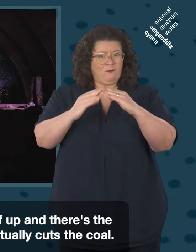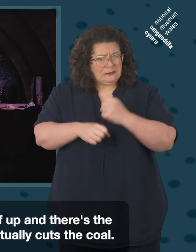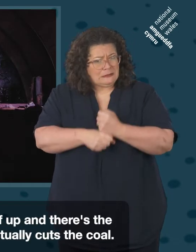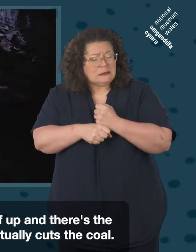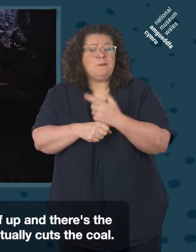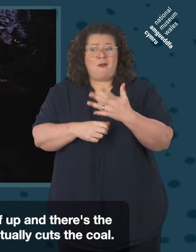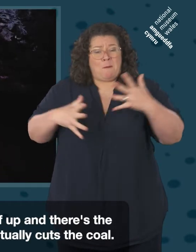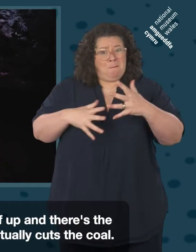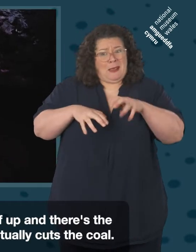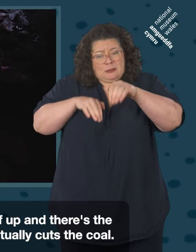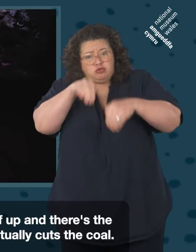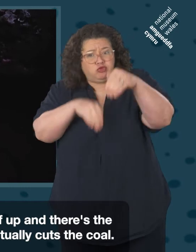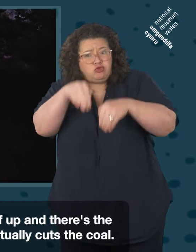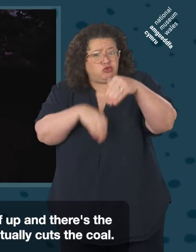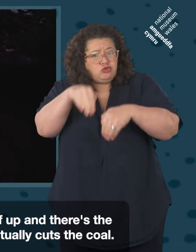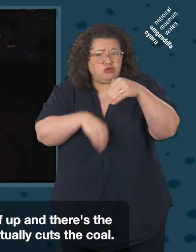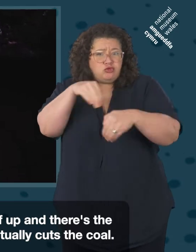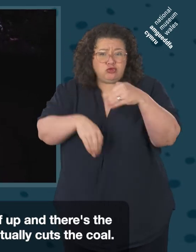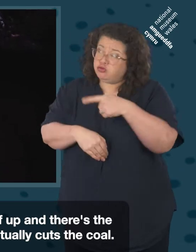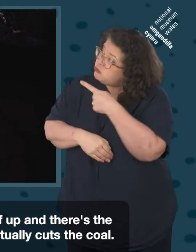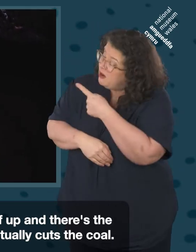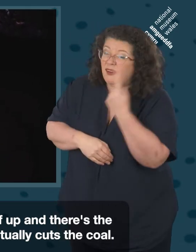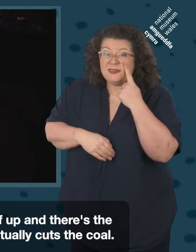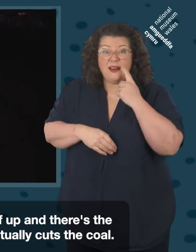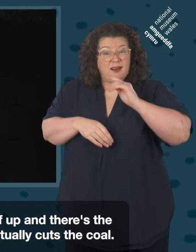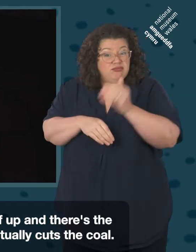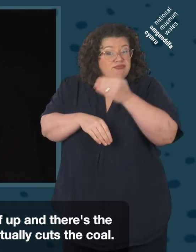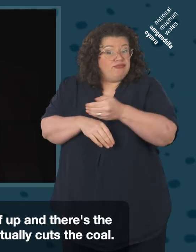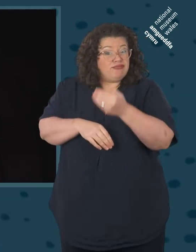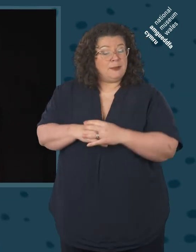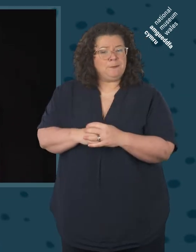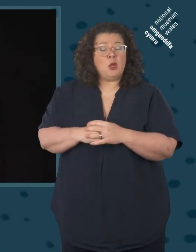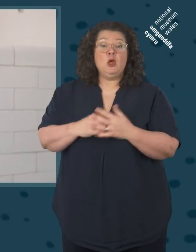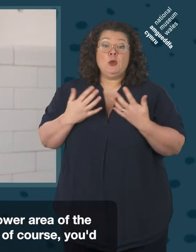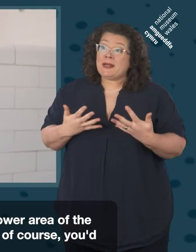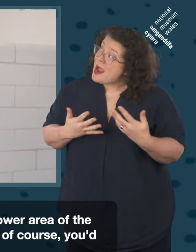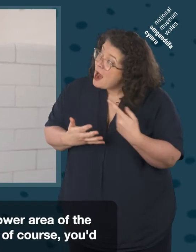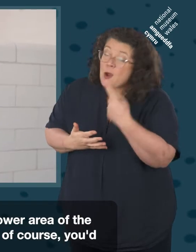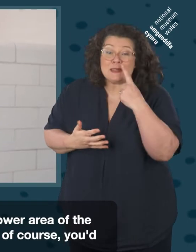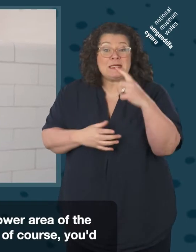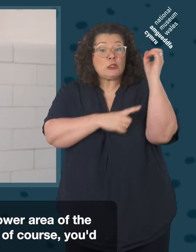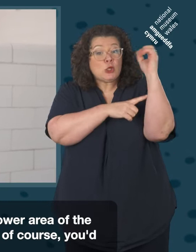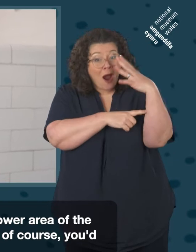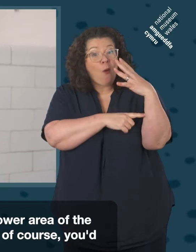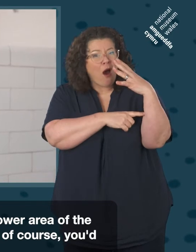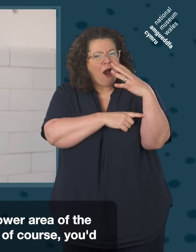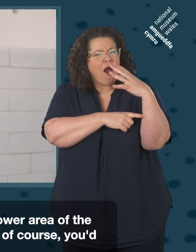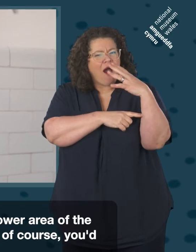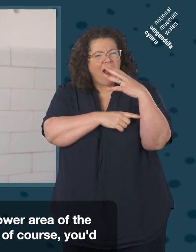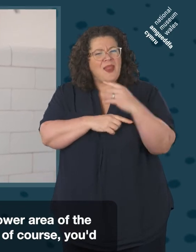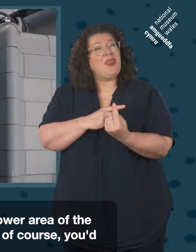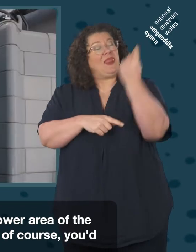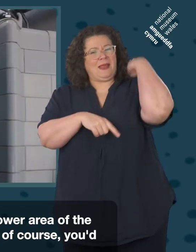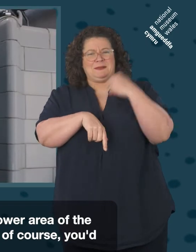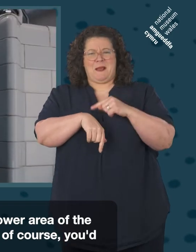holding the roof up. And there's the big cutter behind me, which actually cuts the coal. Okay, we know we're in the shower area of the